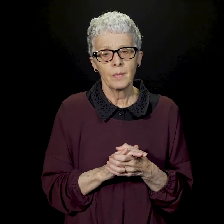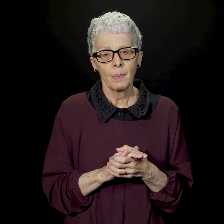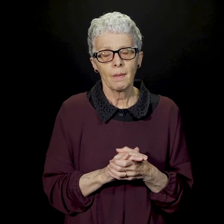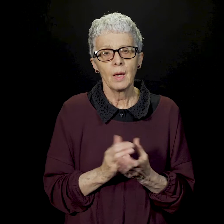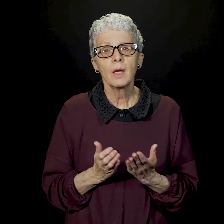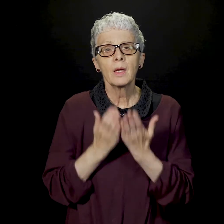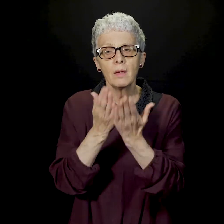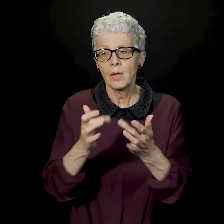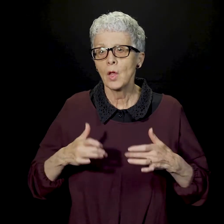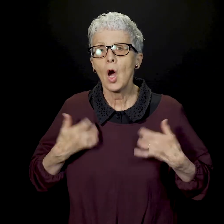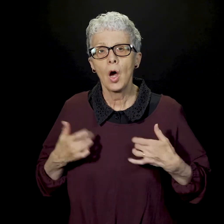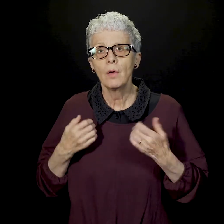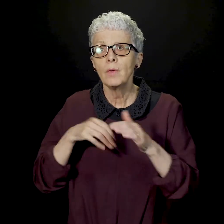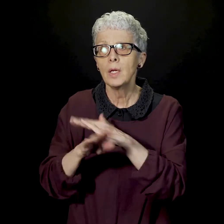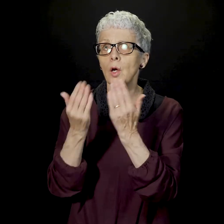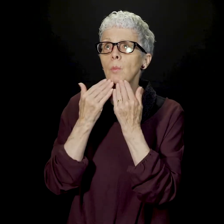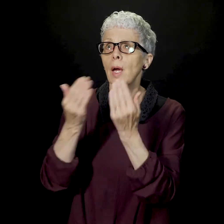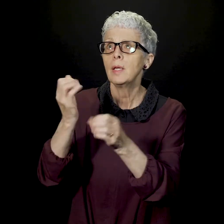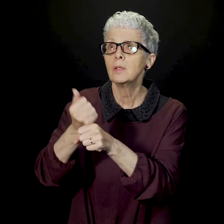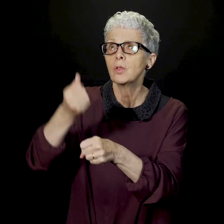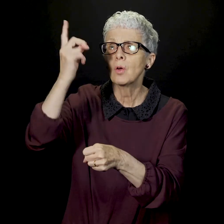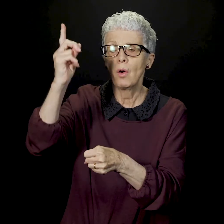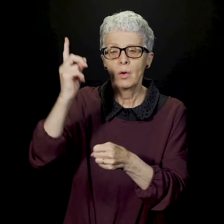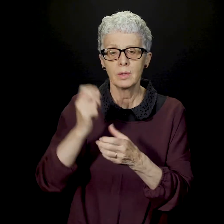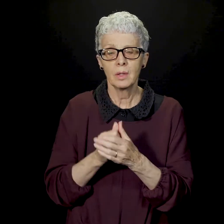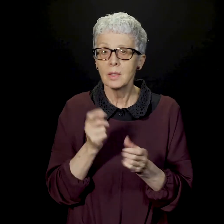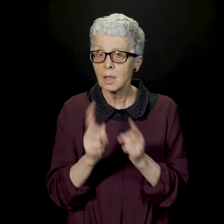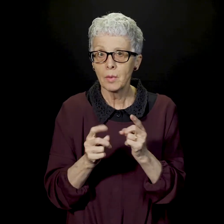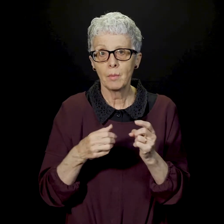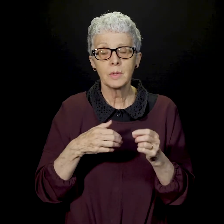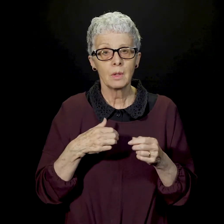giving their lives in an act of obedience to God.